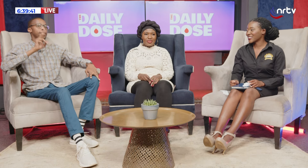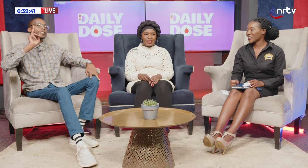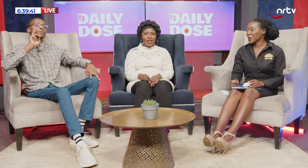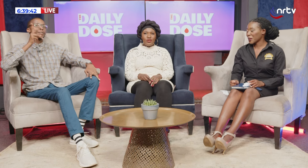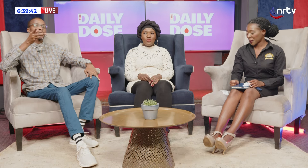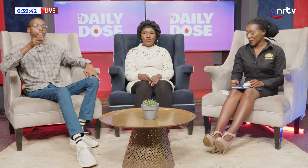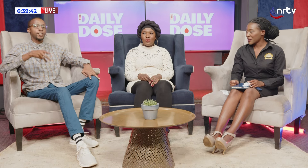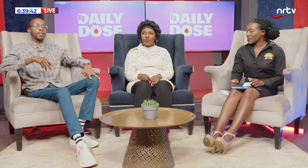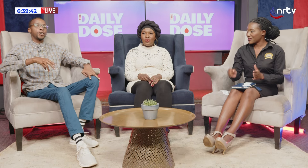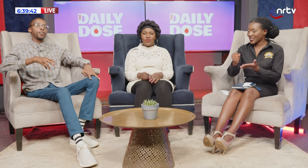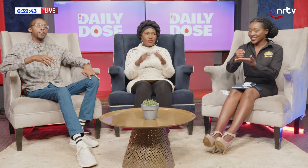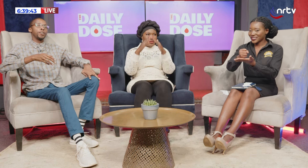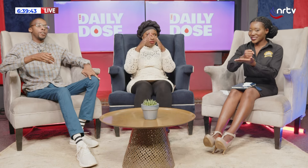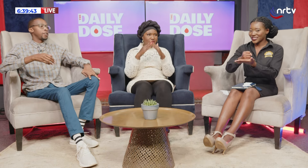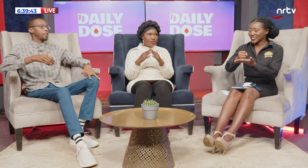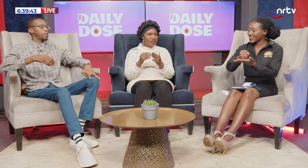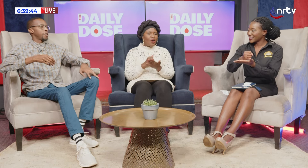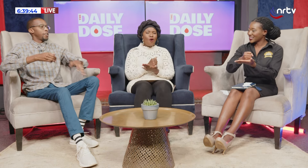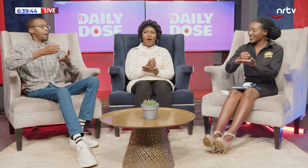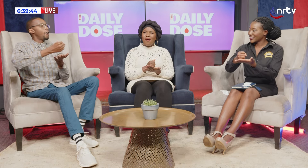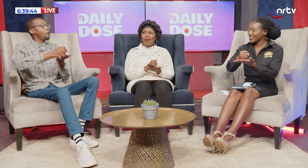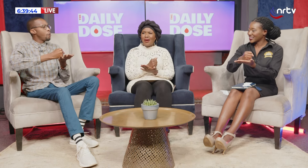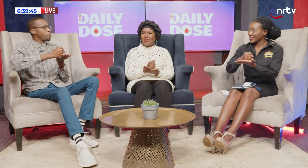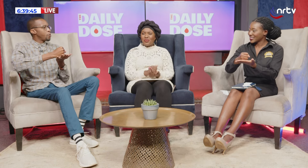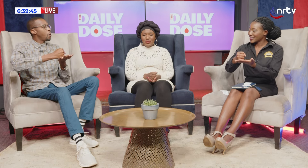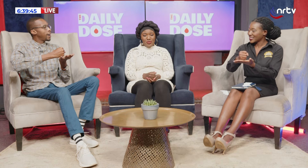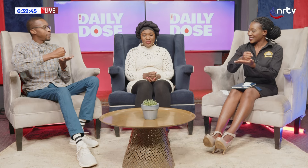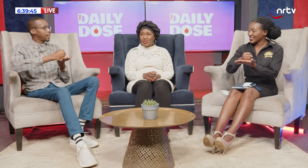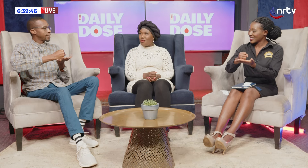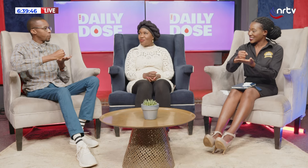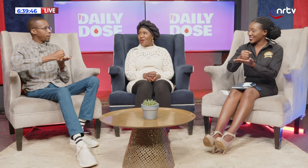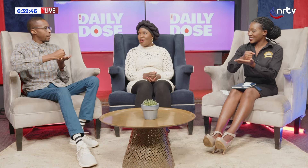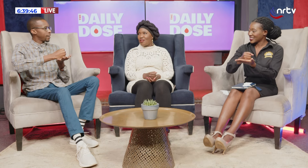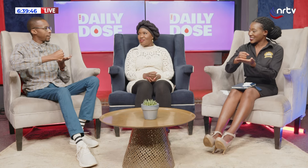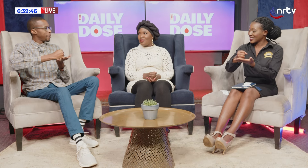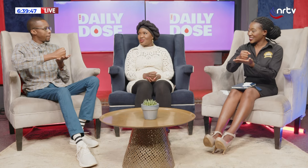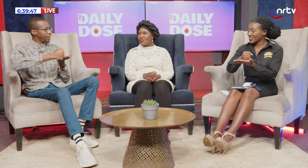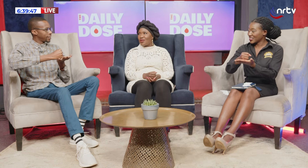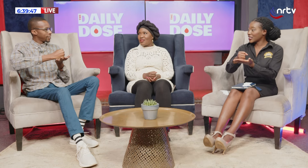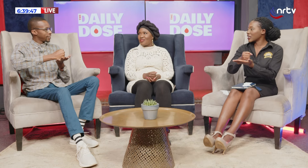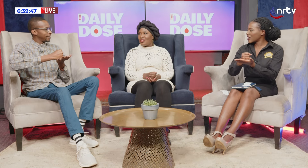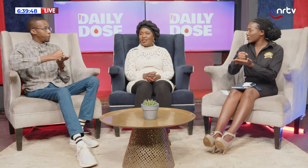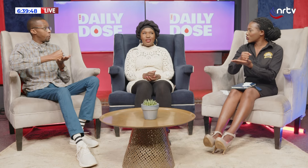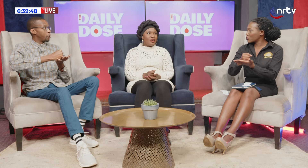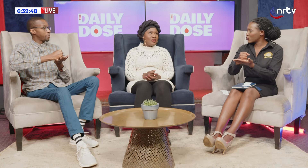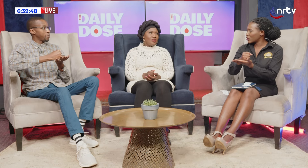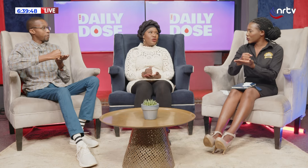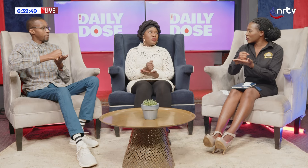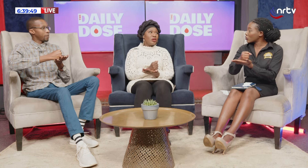So visit. No. Village. Oh, no, I haven't done this one. Far off. Village. I think you... No, it was me and